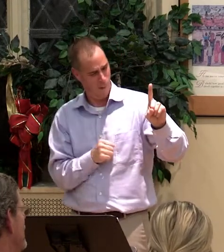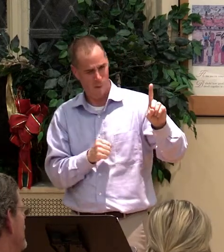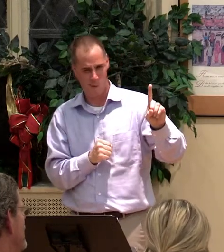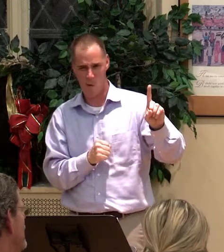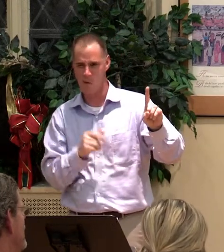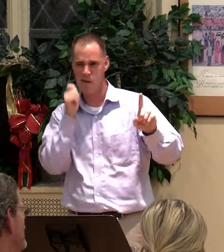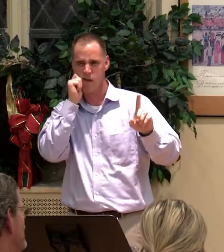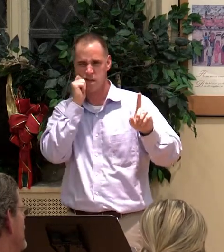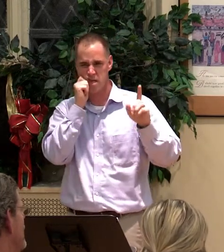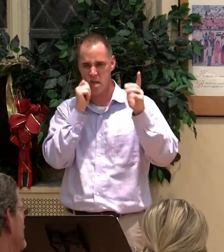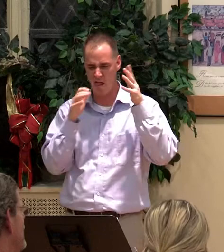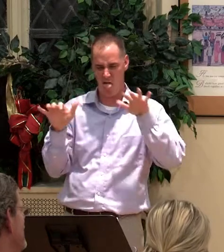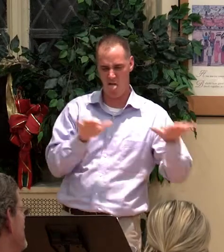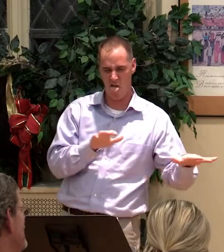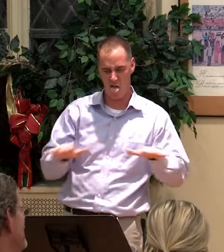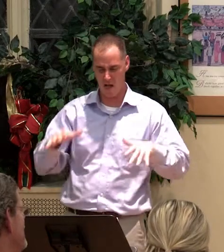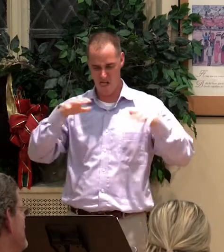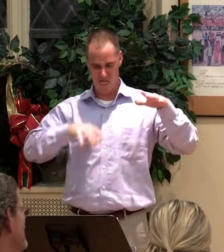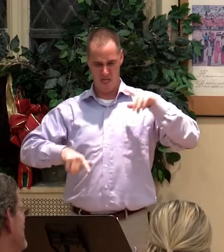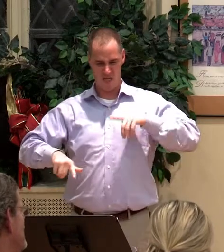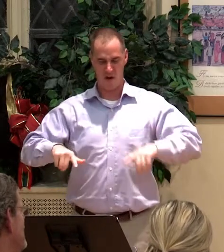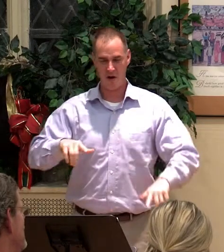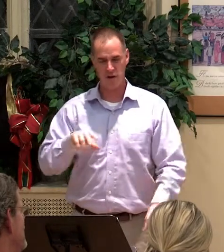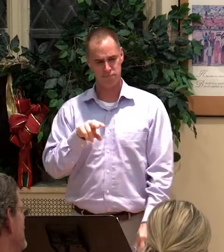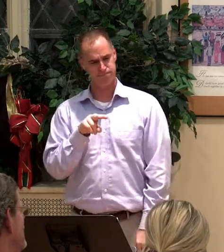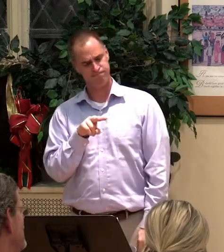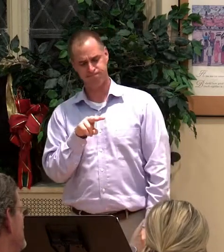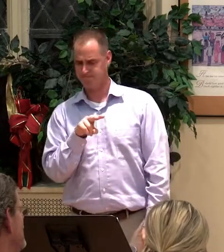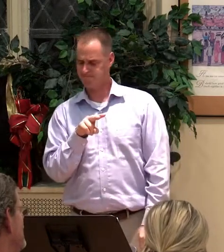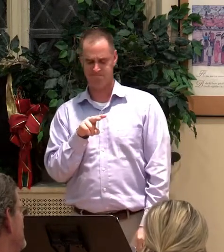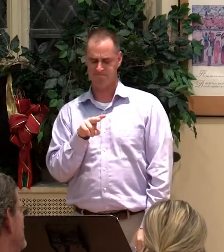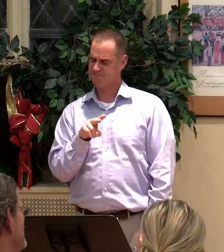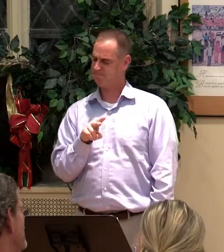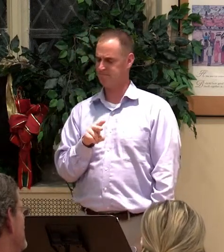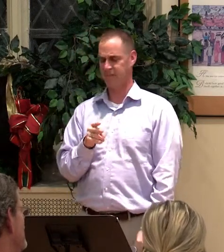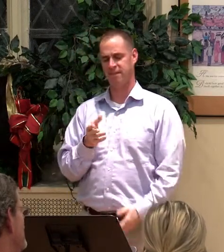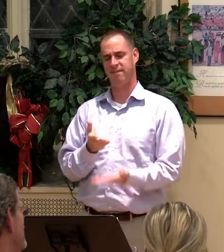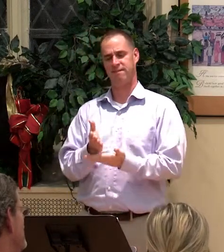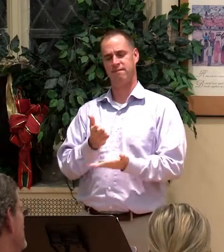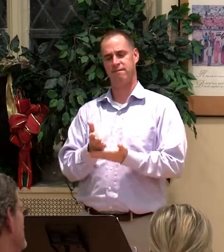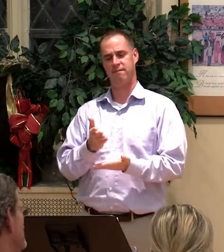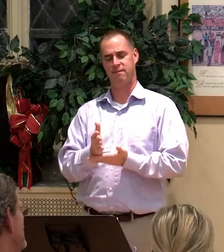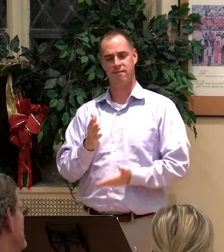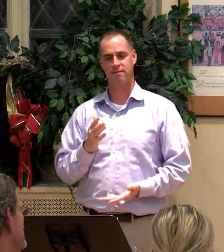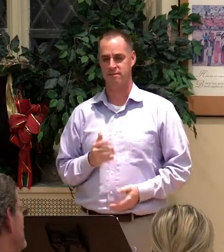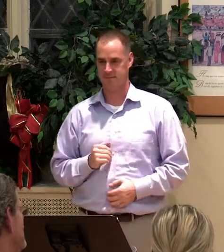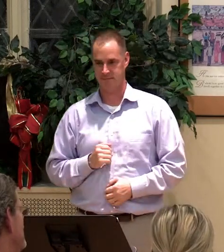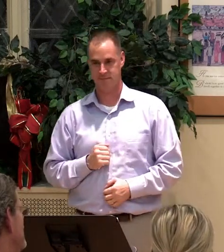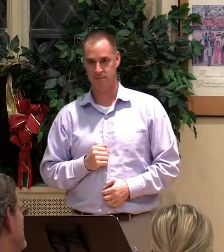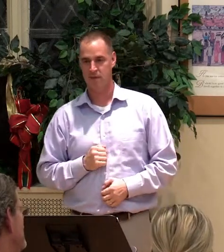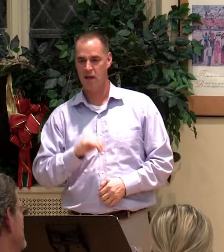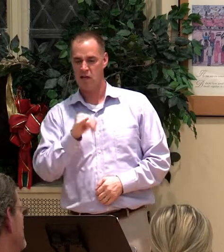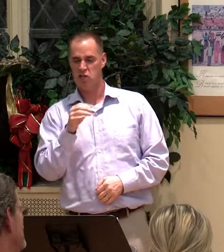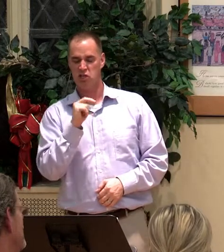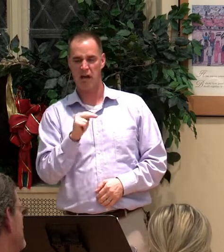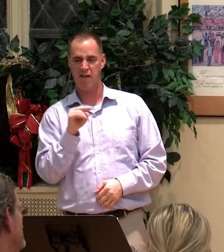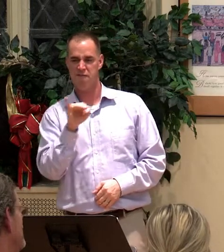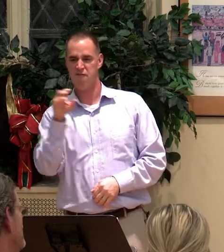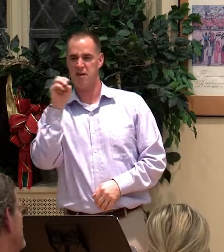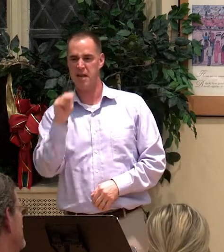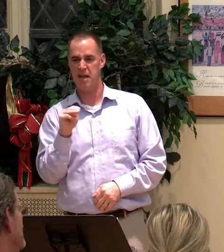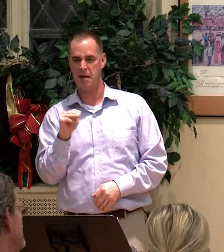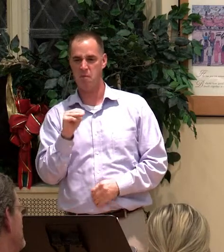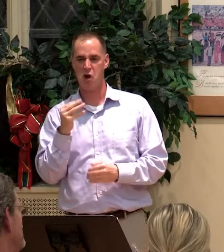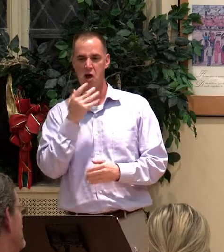leathery. And you should just stop using that John Frieda foam in color